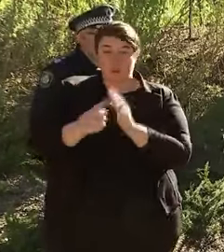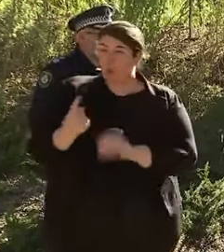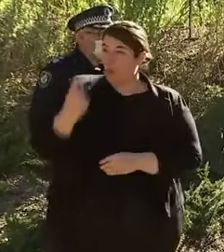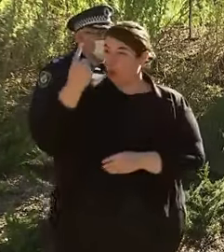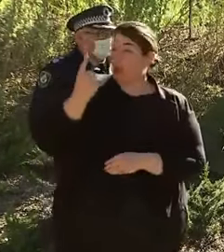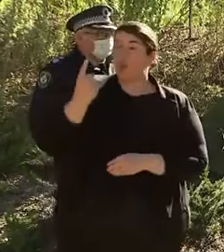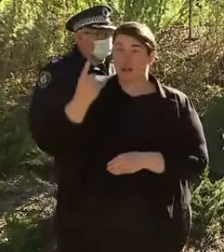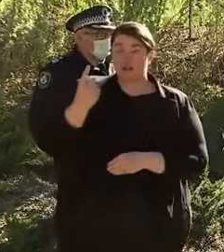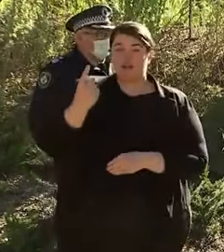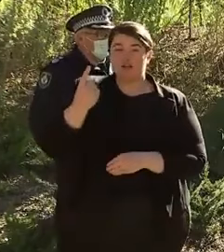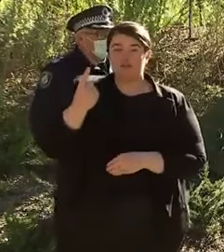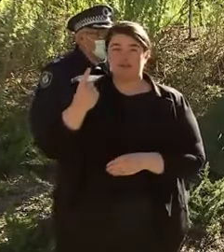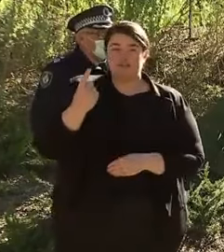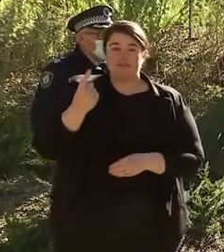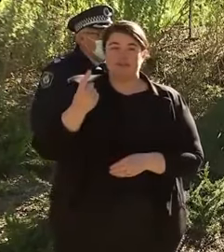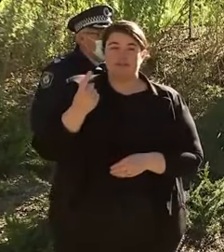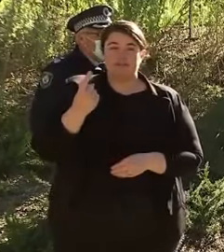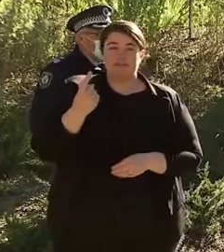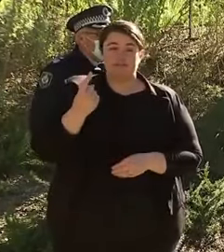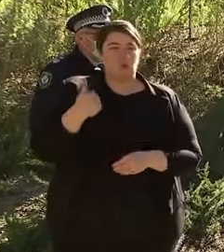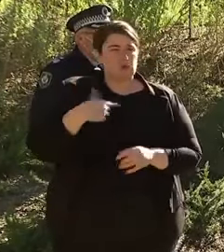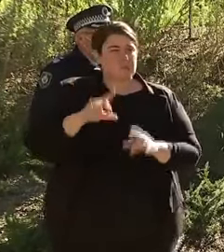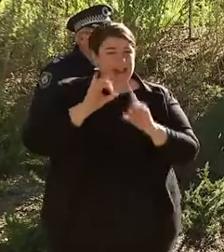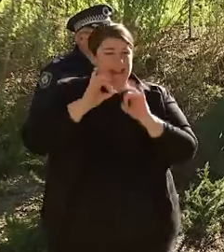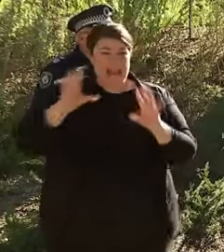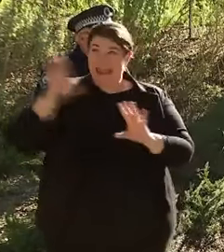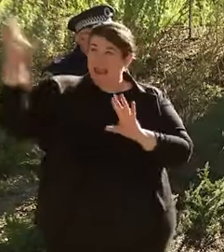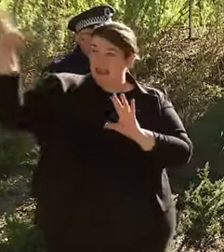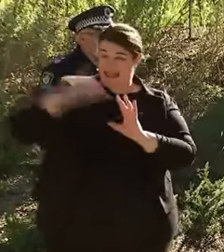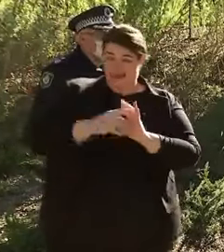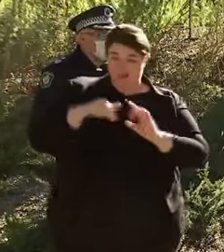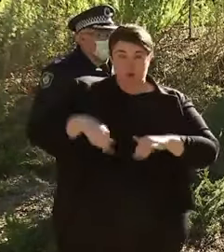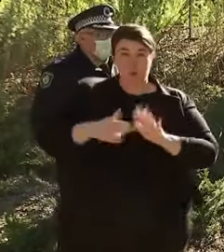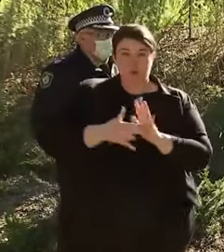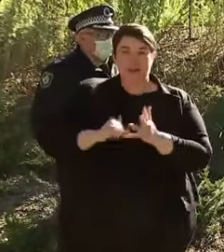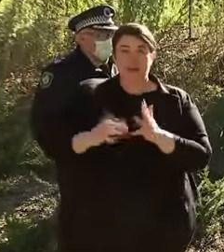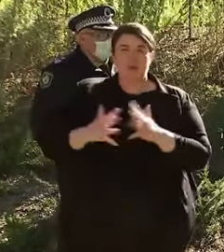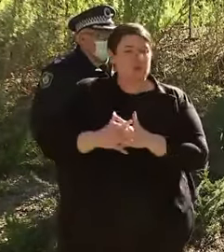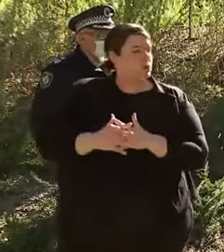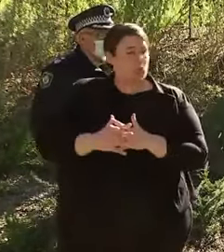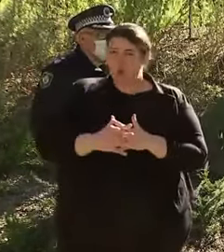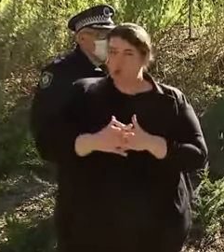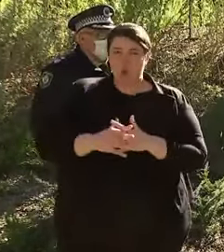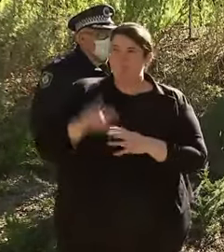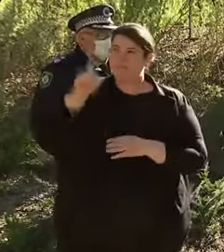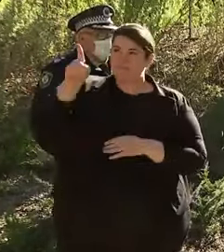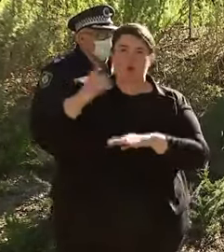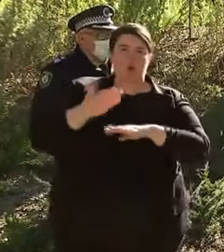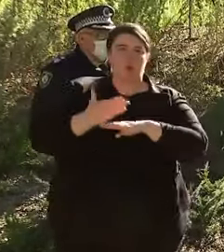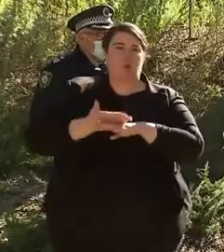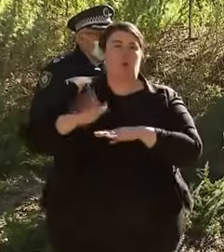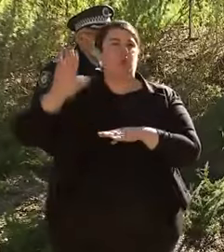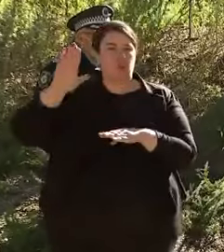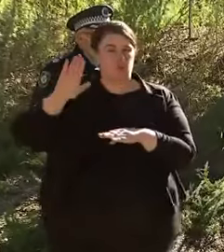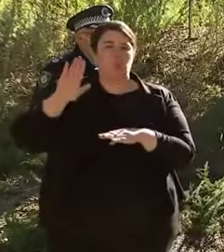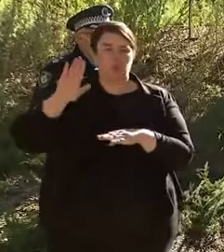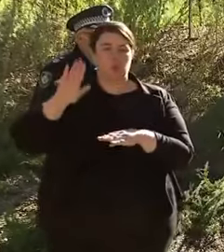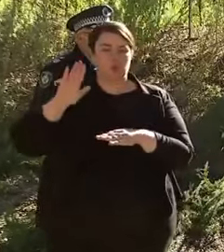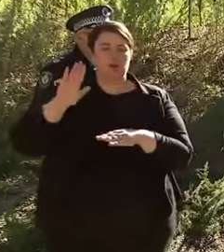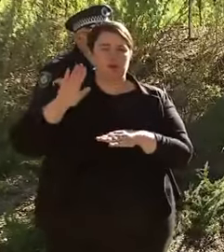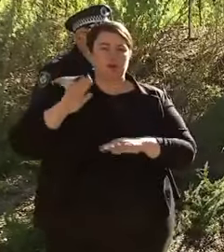That person, so this case is, can I just be clear, is not linked to our cluster. This is a new exposure that